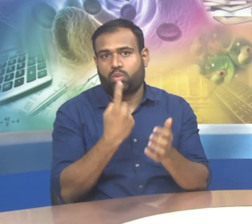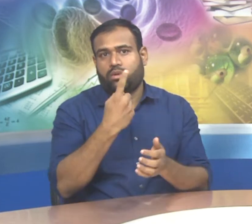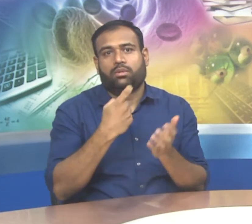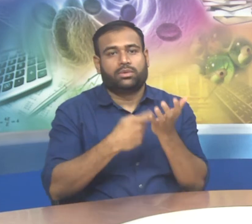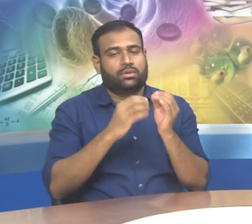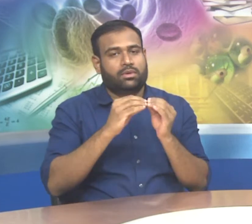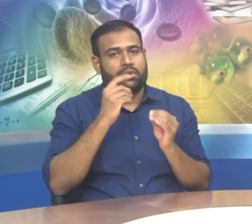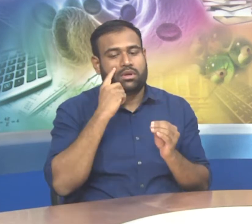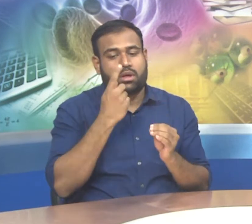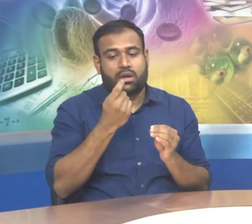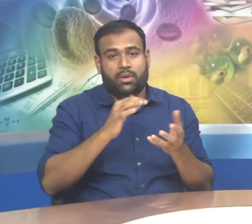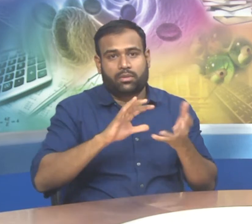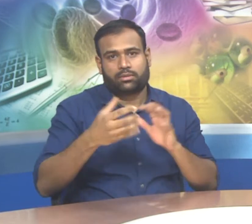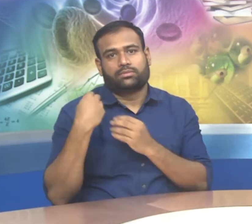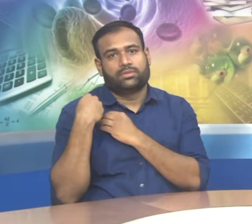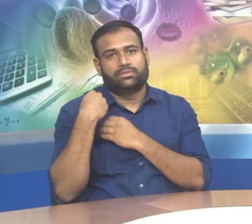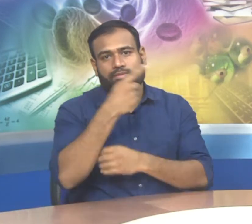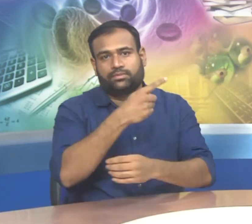the central bank.